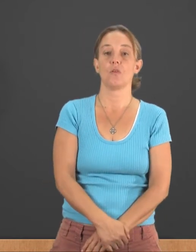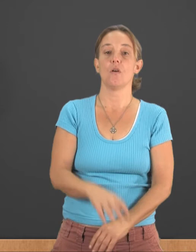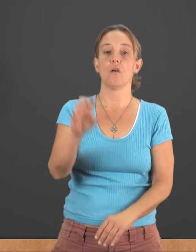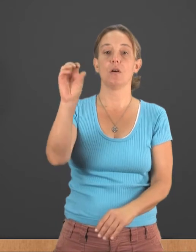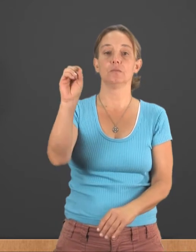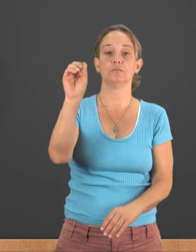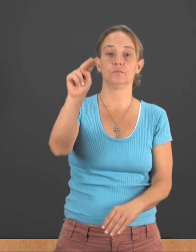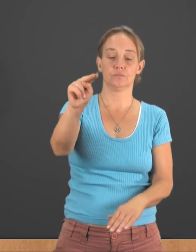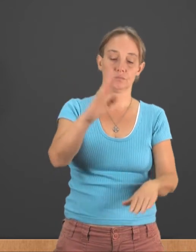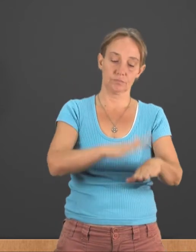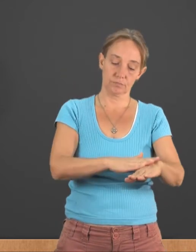On.